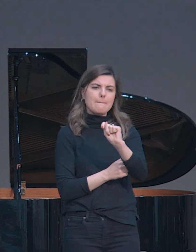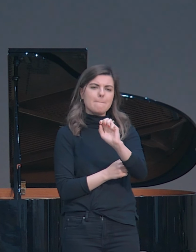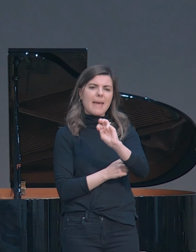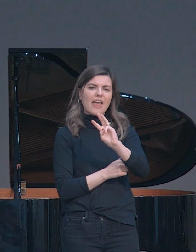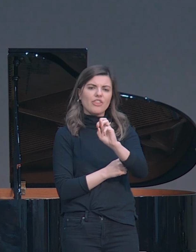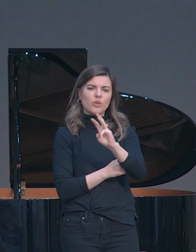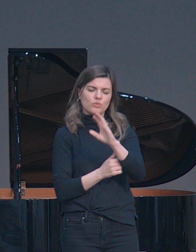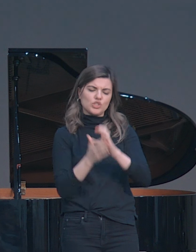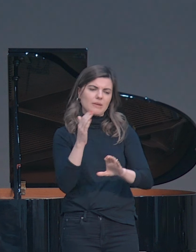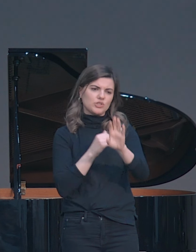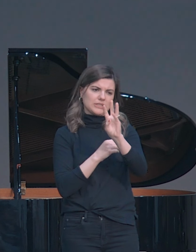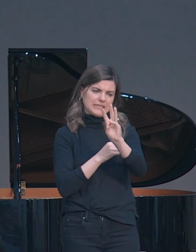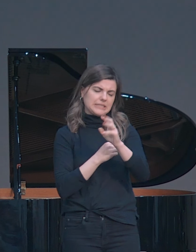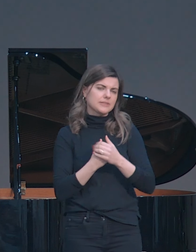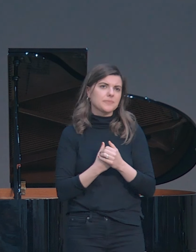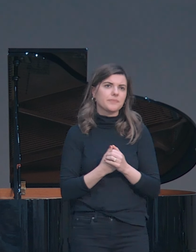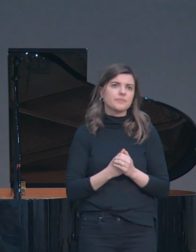6.